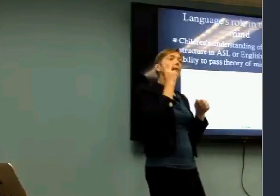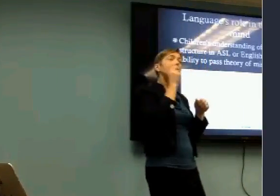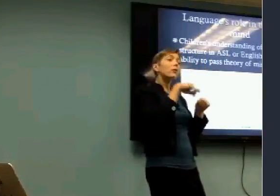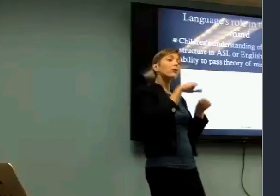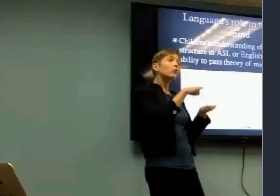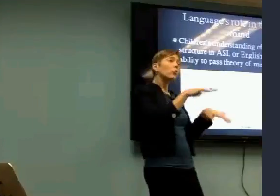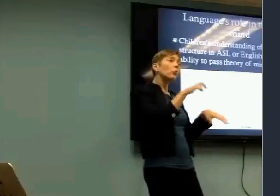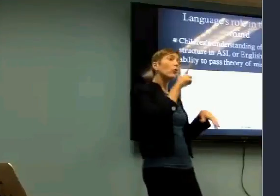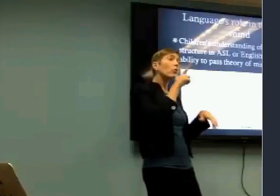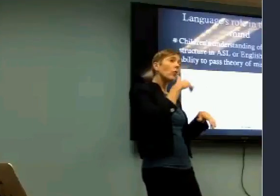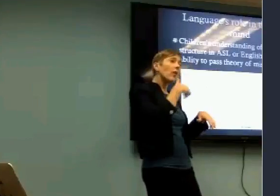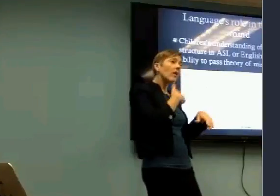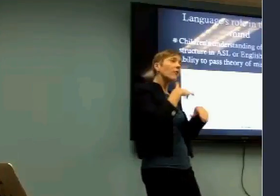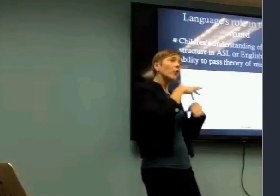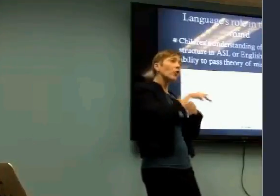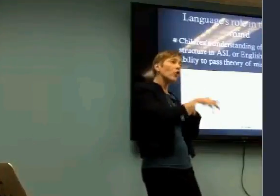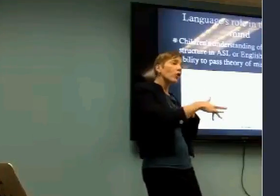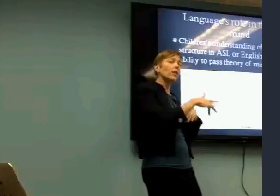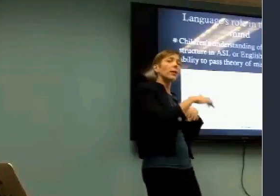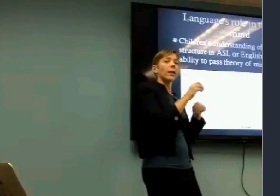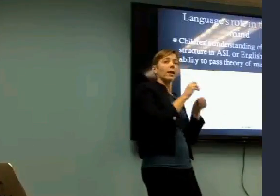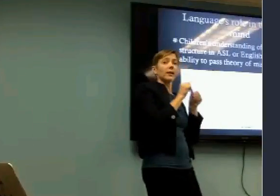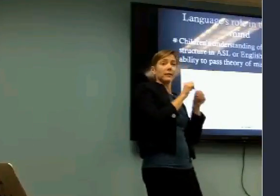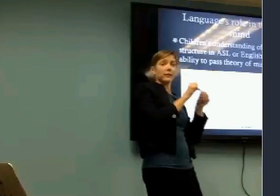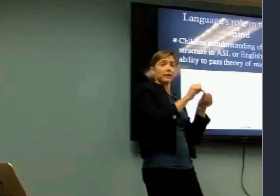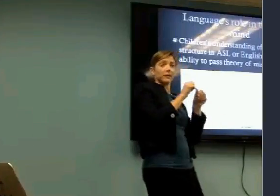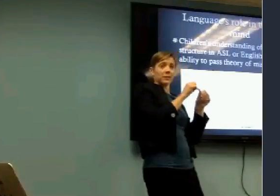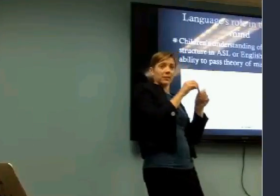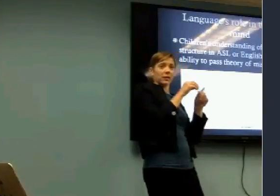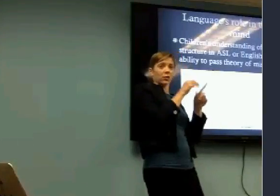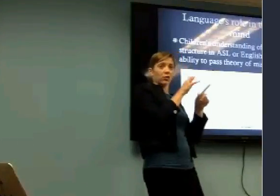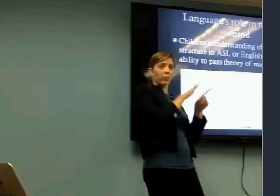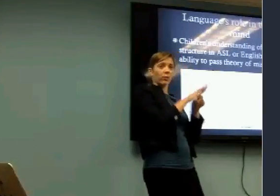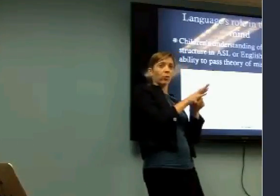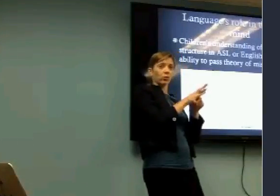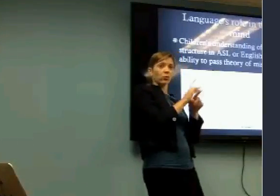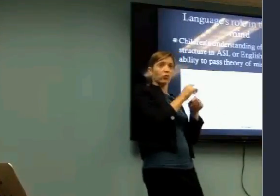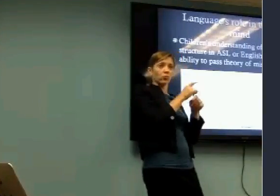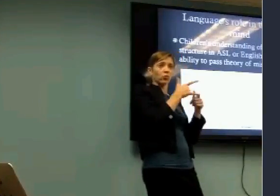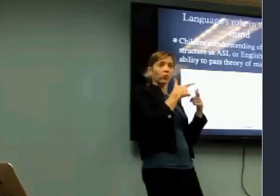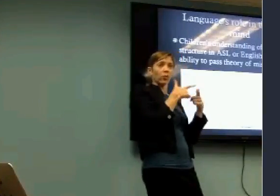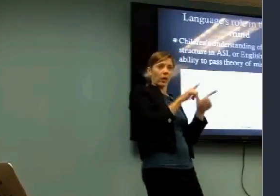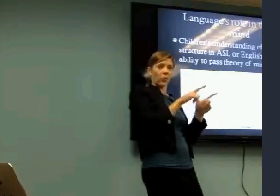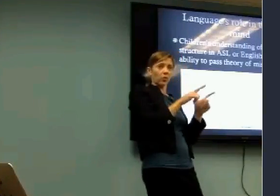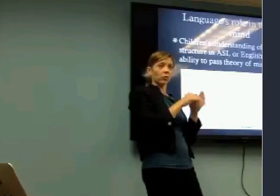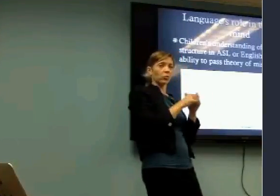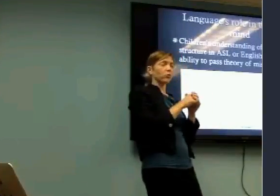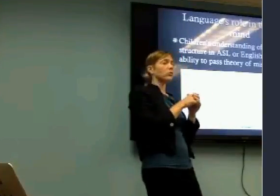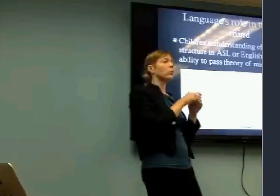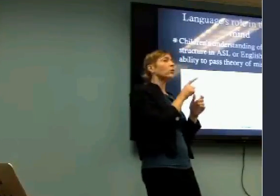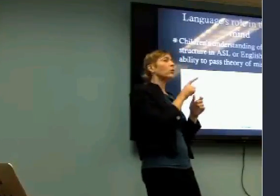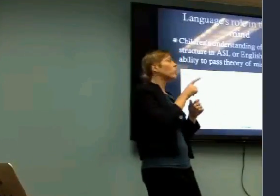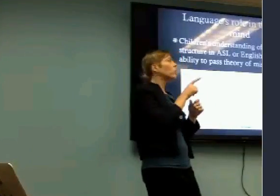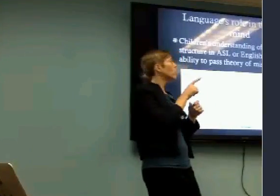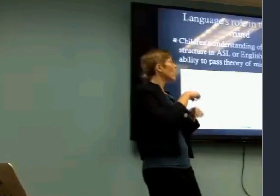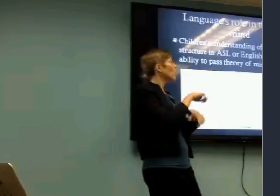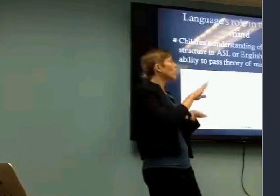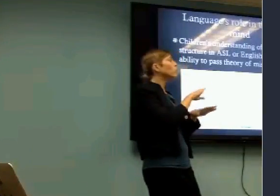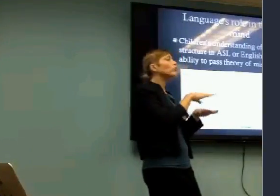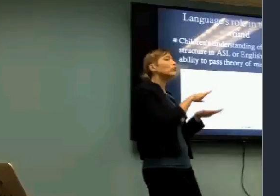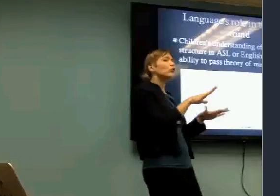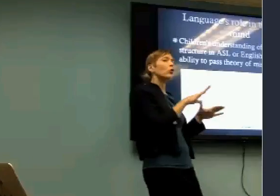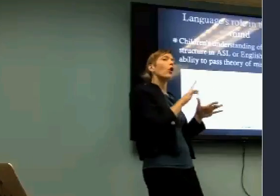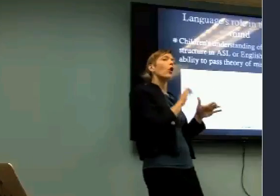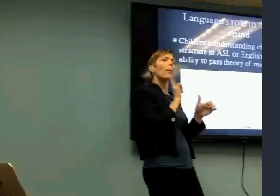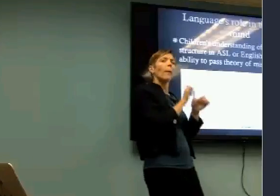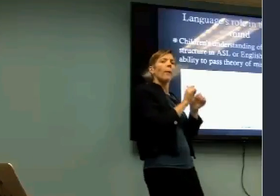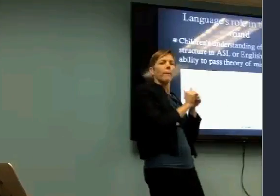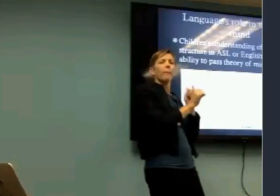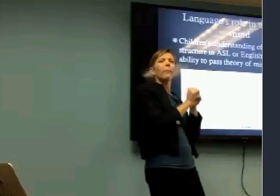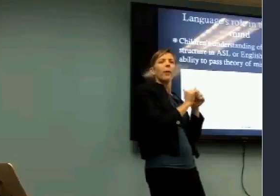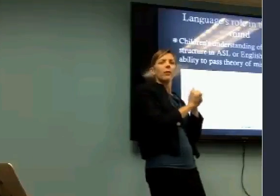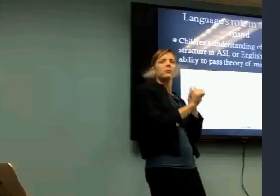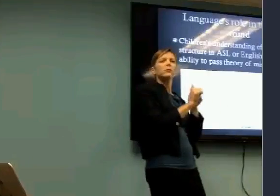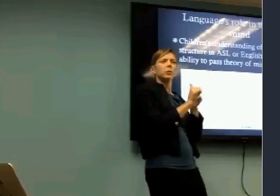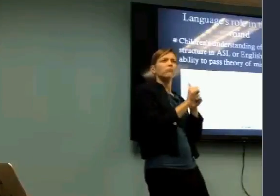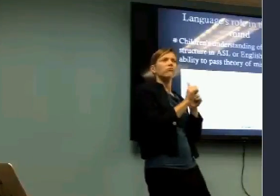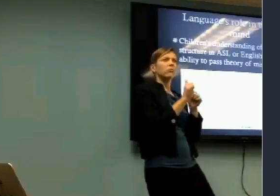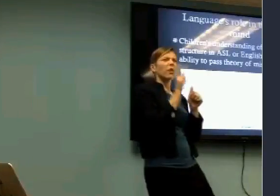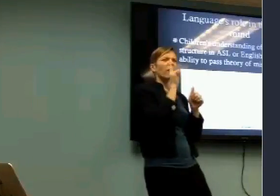they also show delays. So again, those who have exposure to sign language early and consistently, those are the